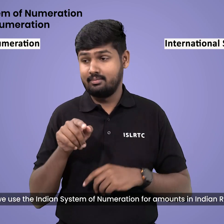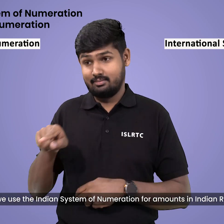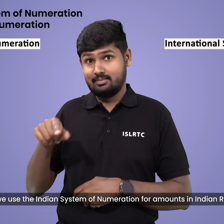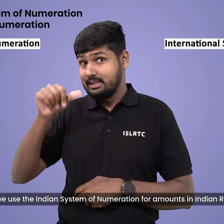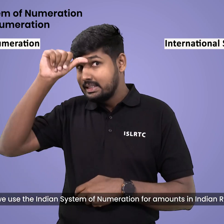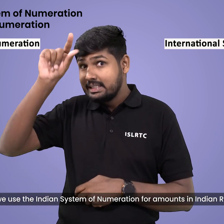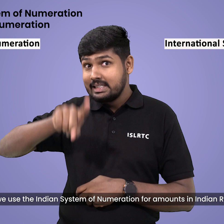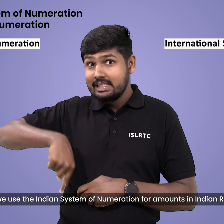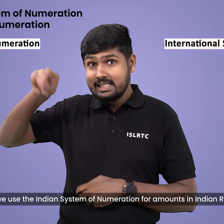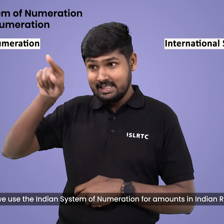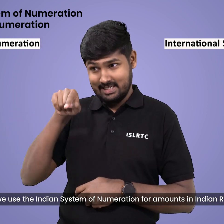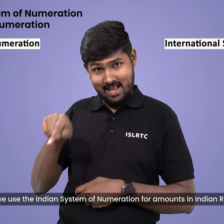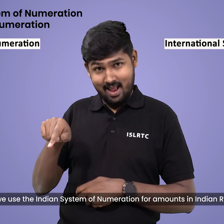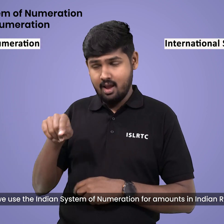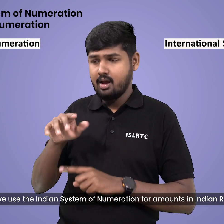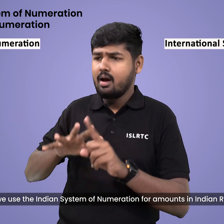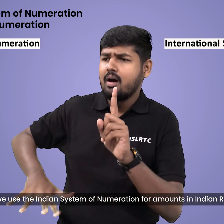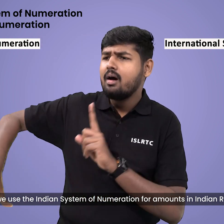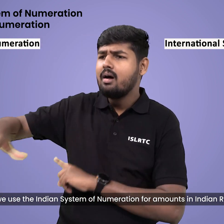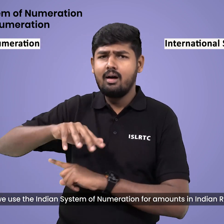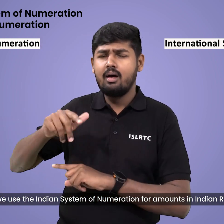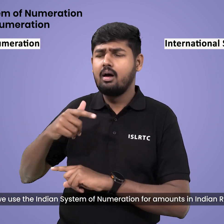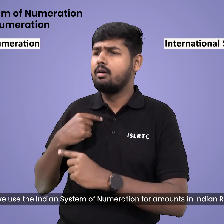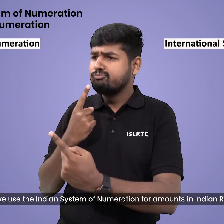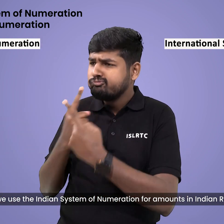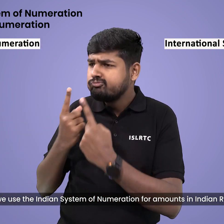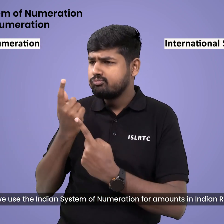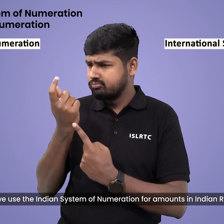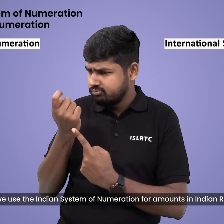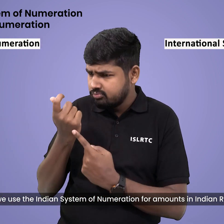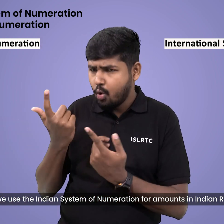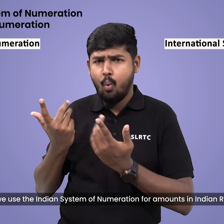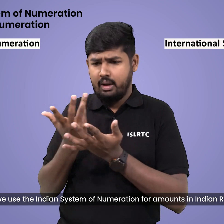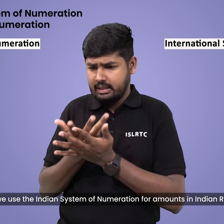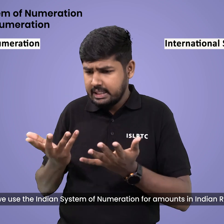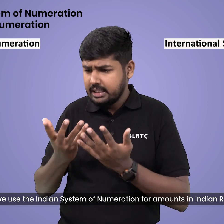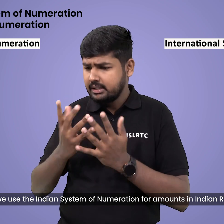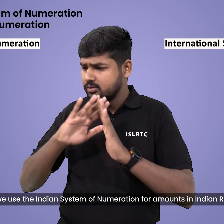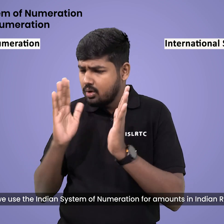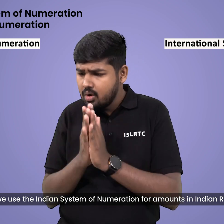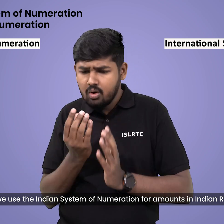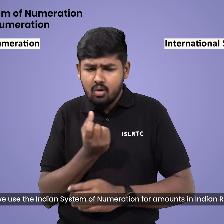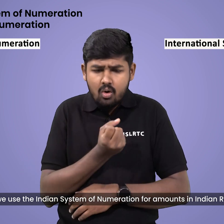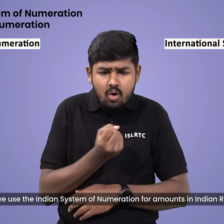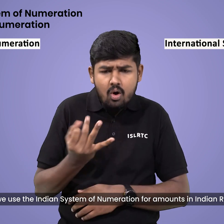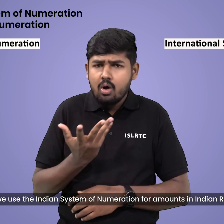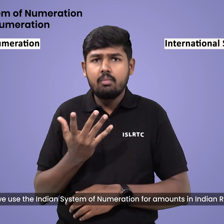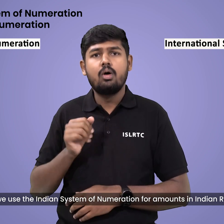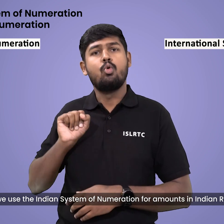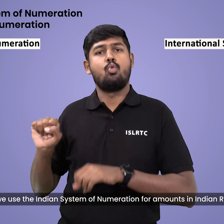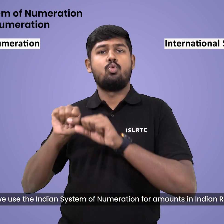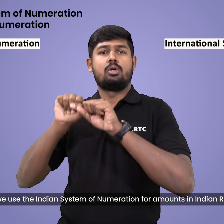India, we use the Indian System of Numeration for amounts in Indian rupees